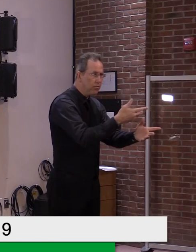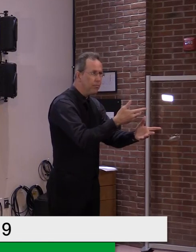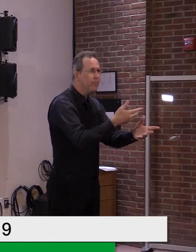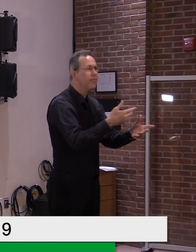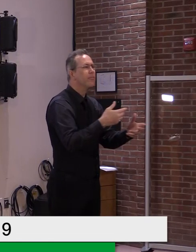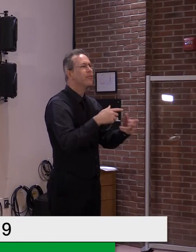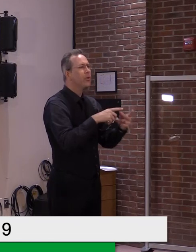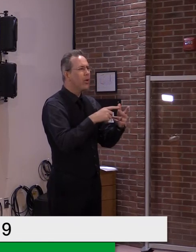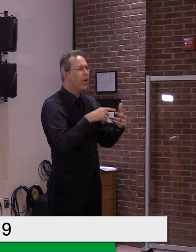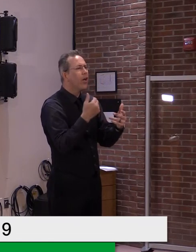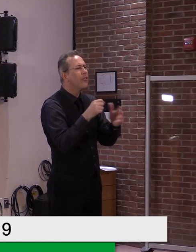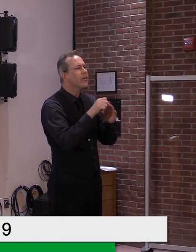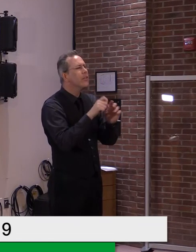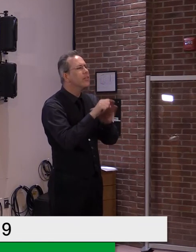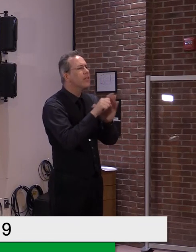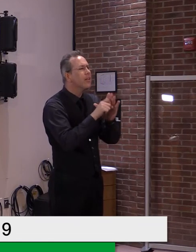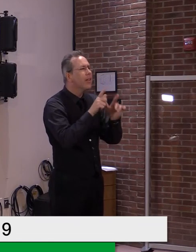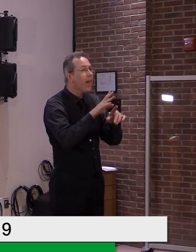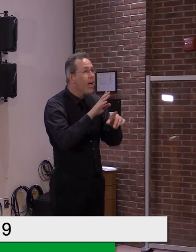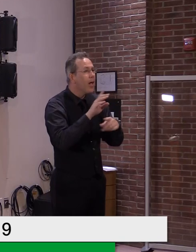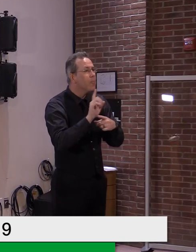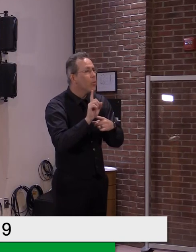It's anywhere from